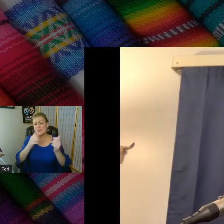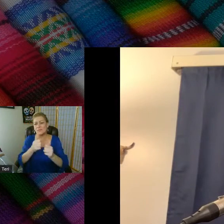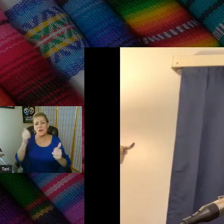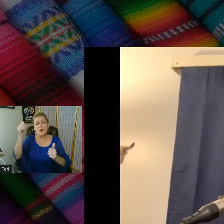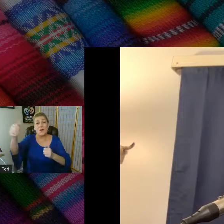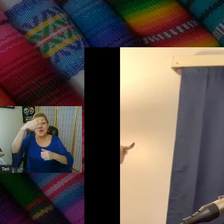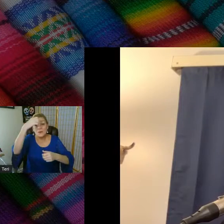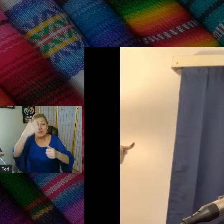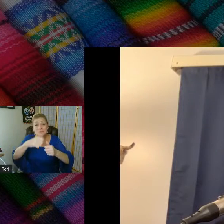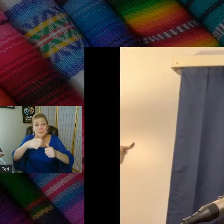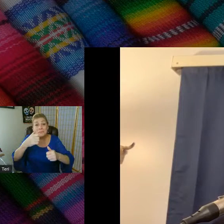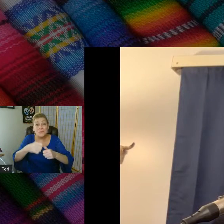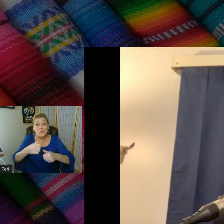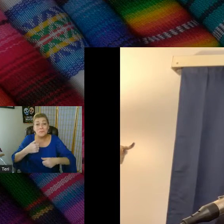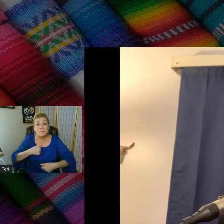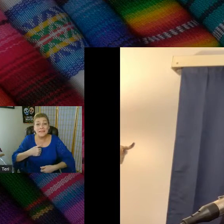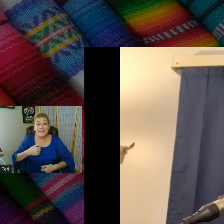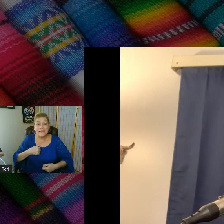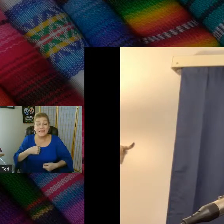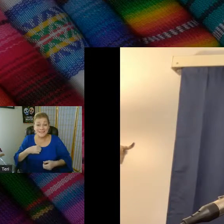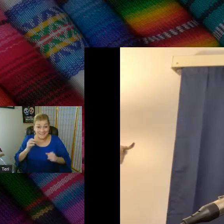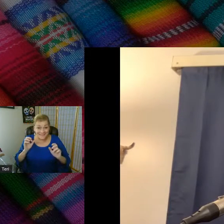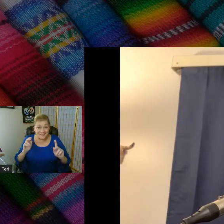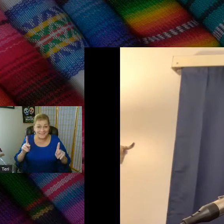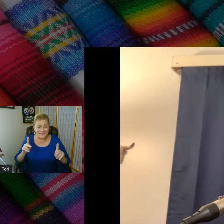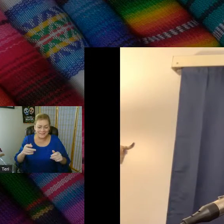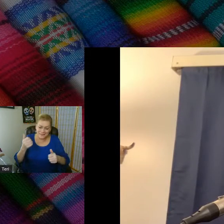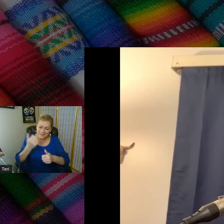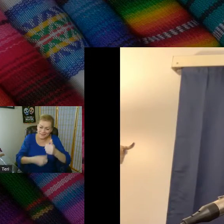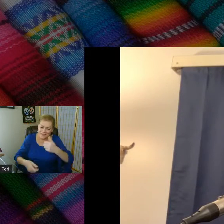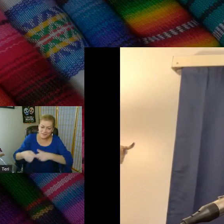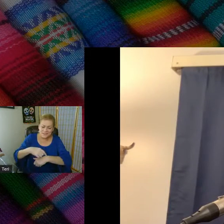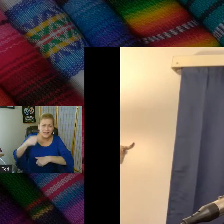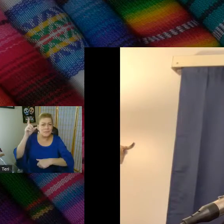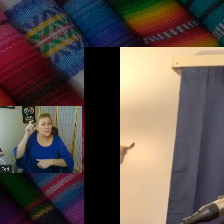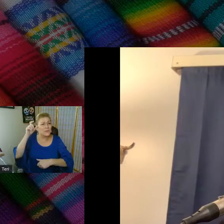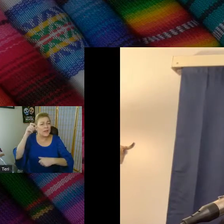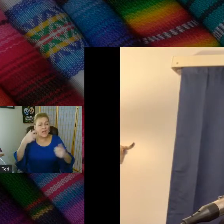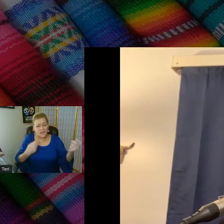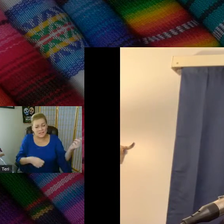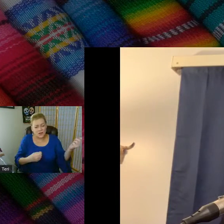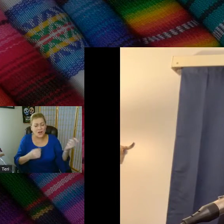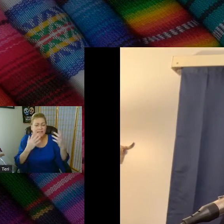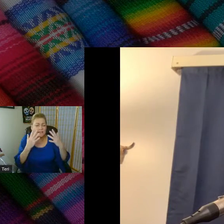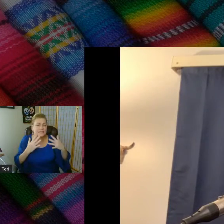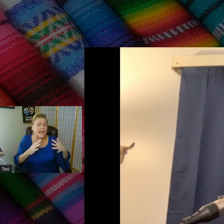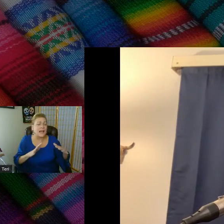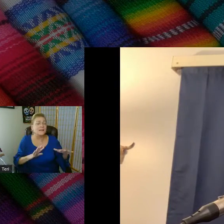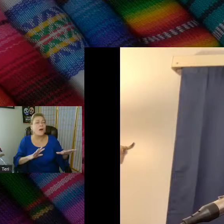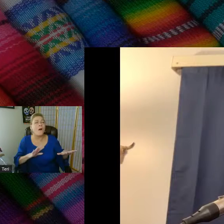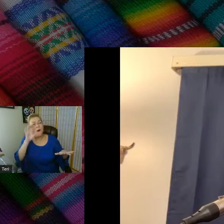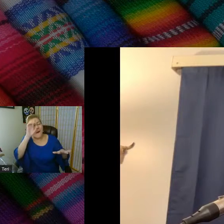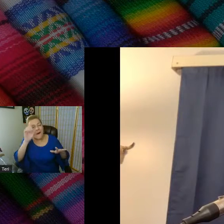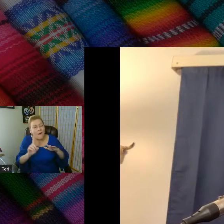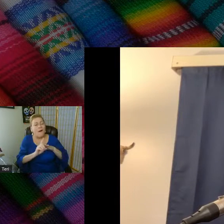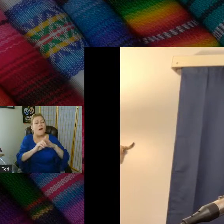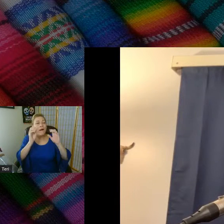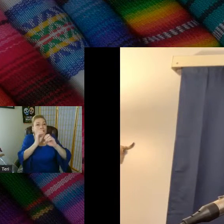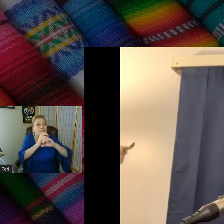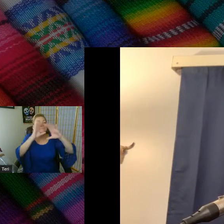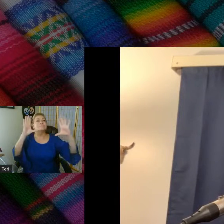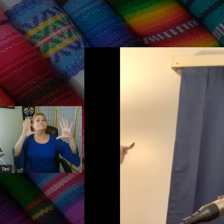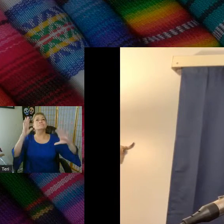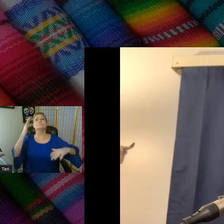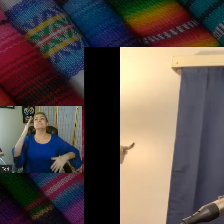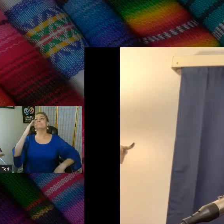remember me. Each time you hear a sad guitar, know that I'm with you